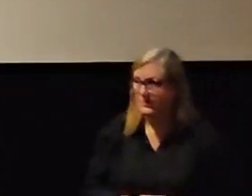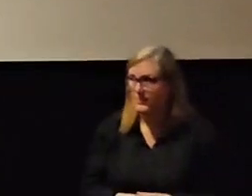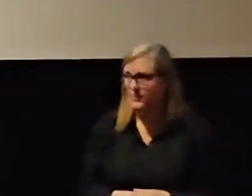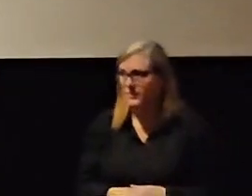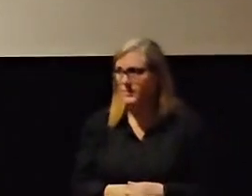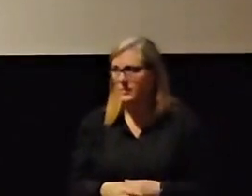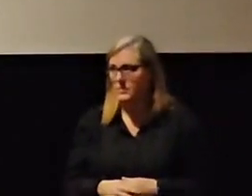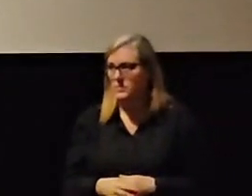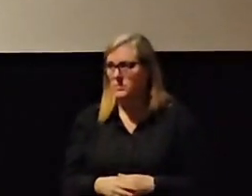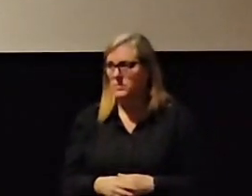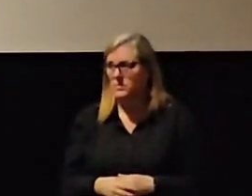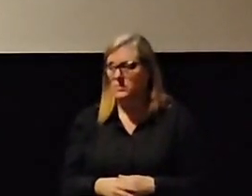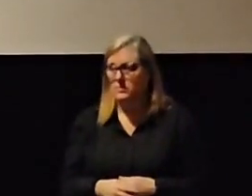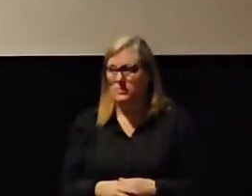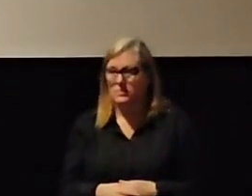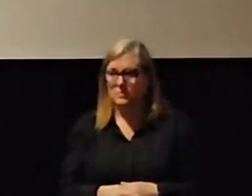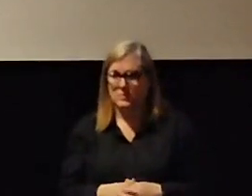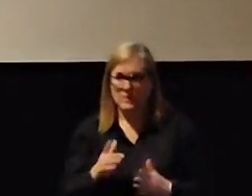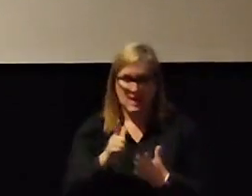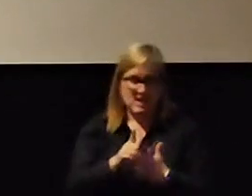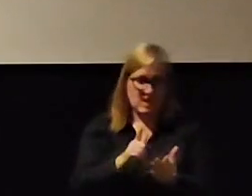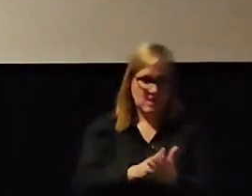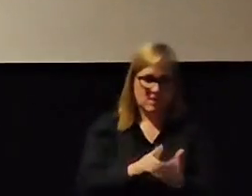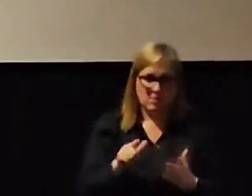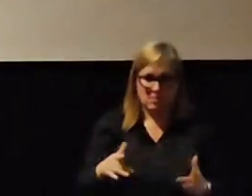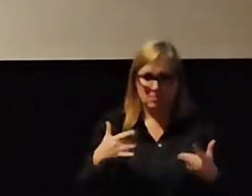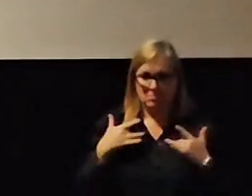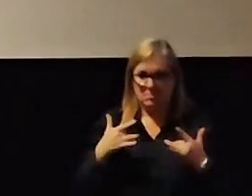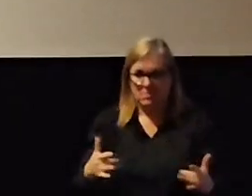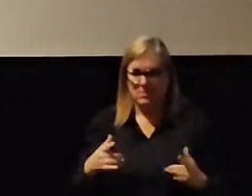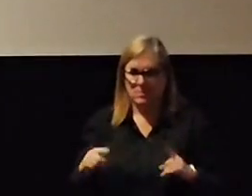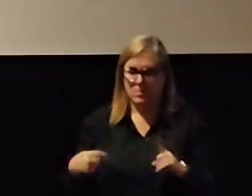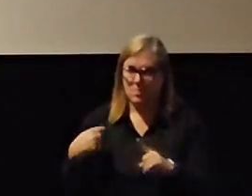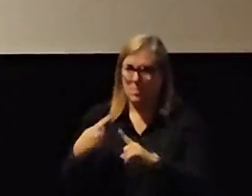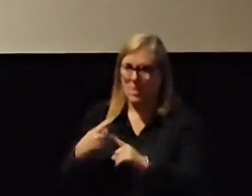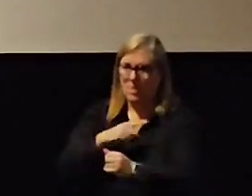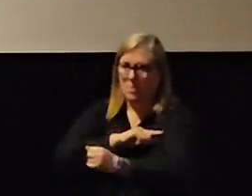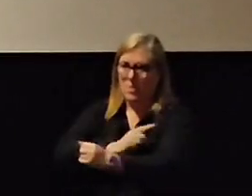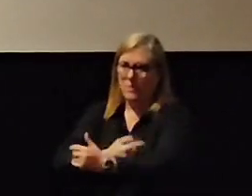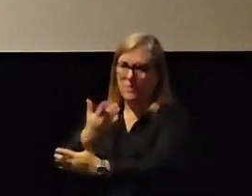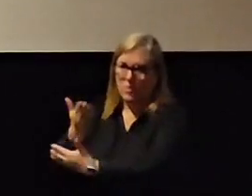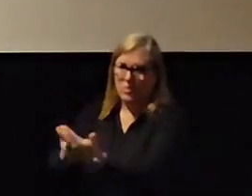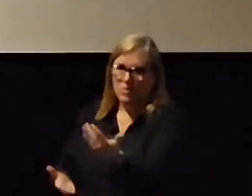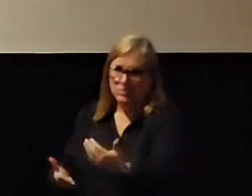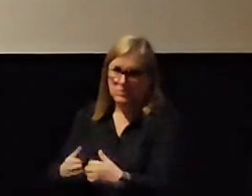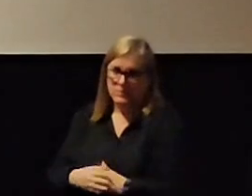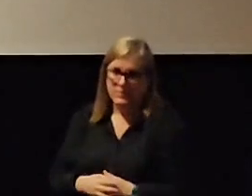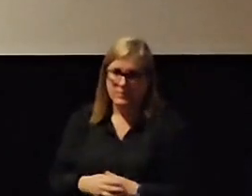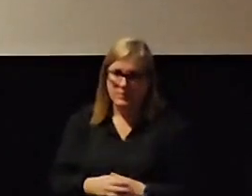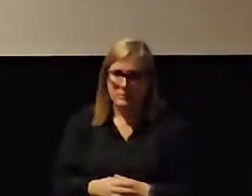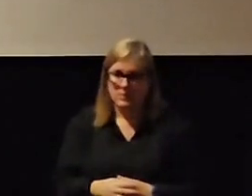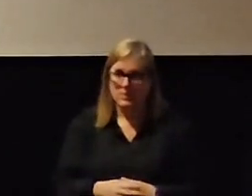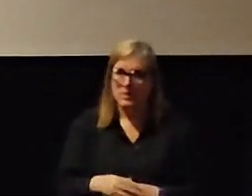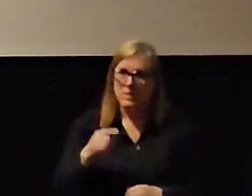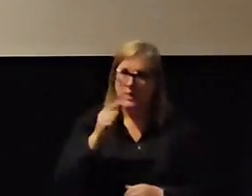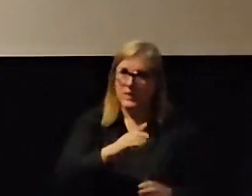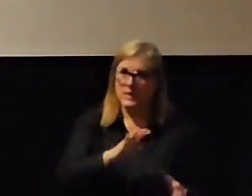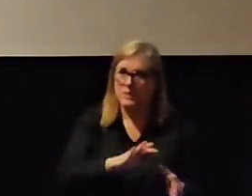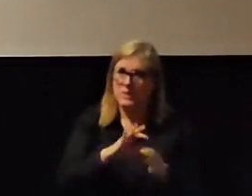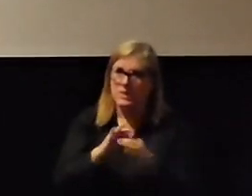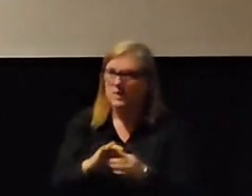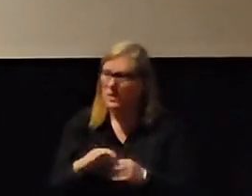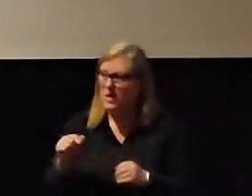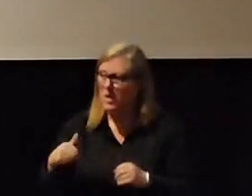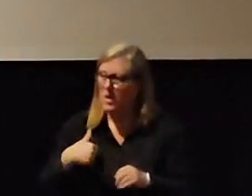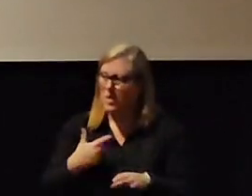The work of legal impunity is matched by a really powerful narrative. And this is more adjacent to my interest. I work